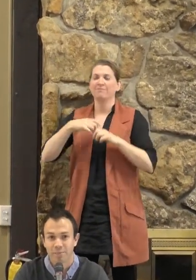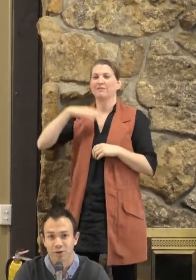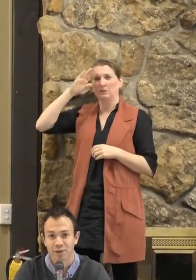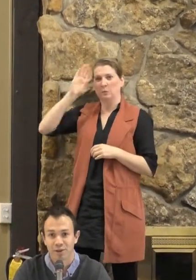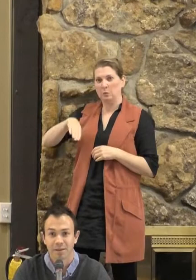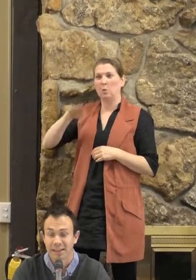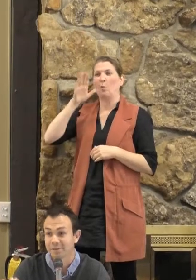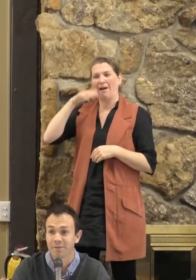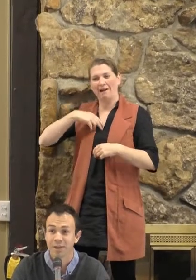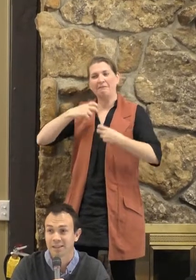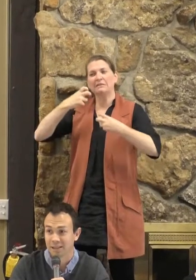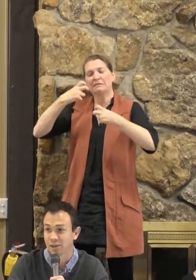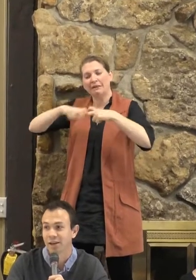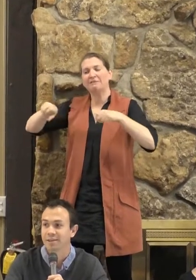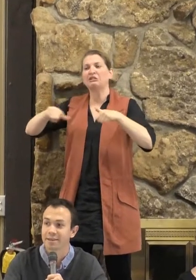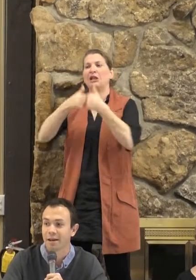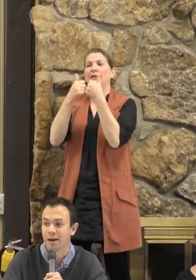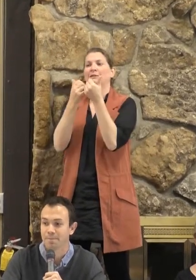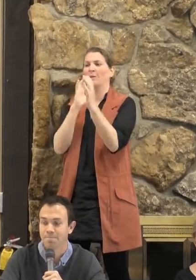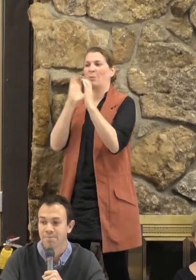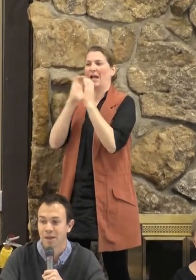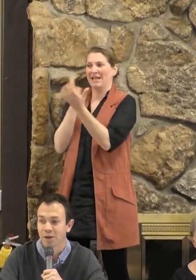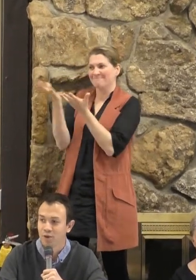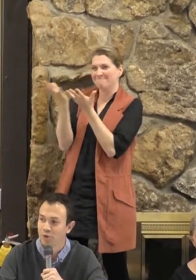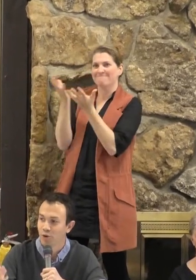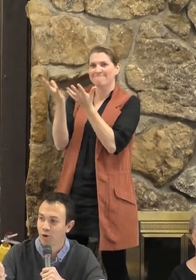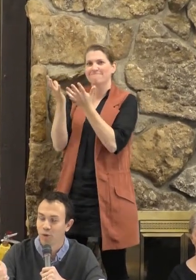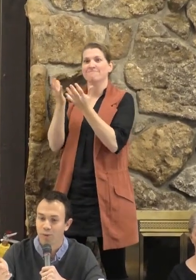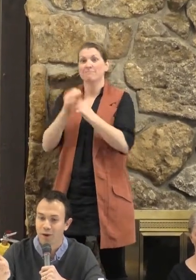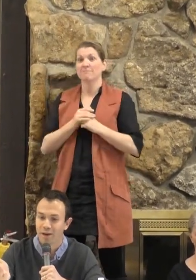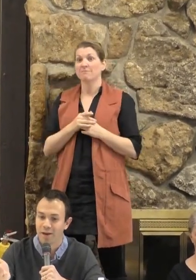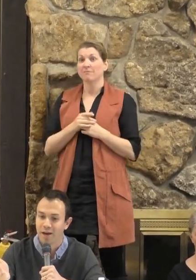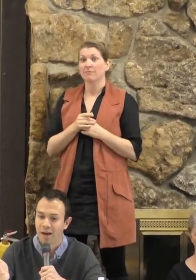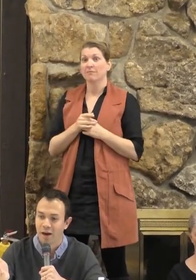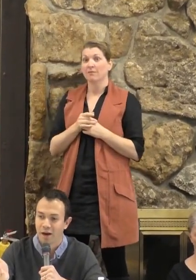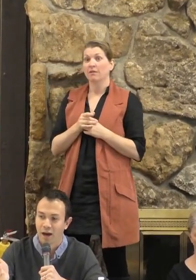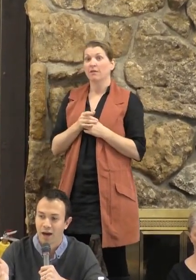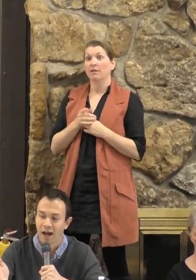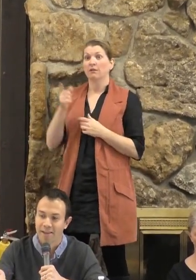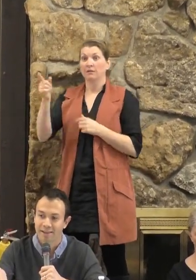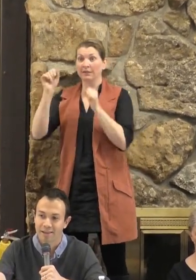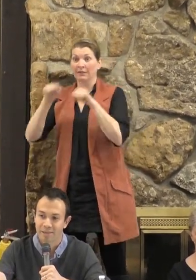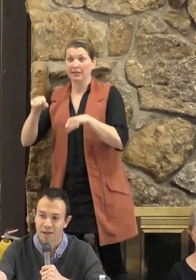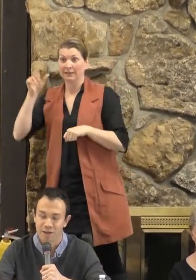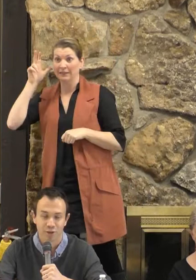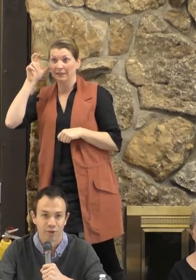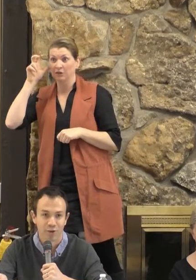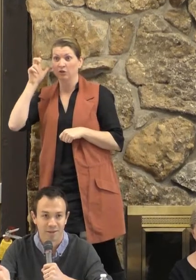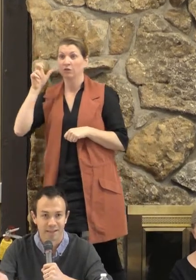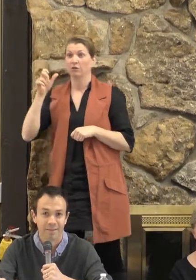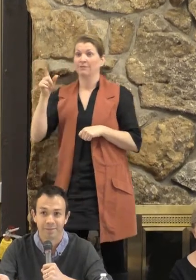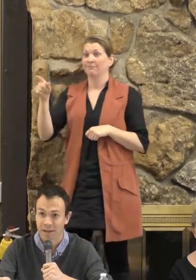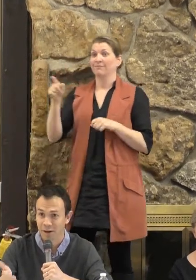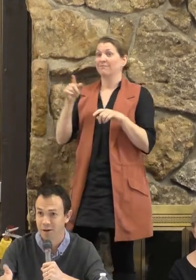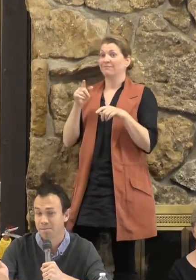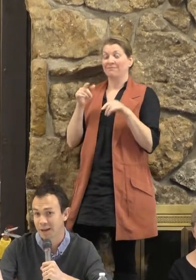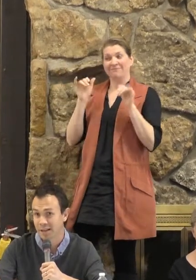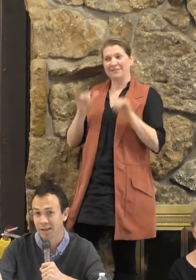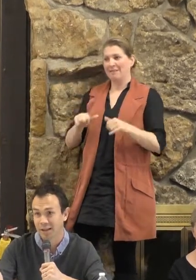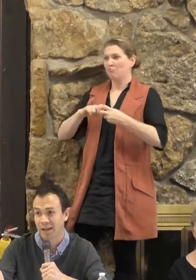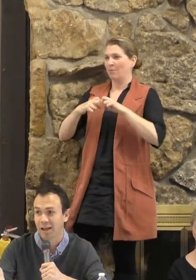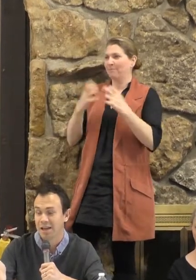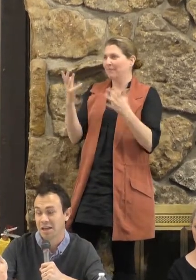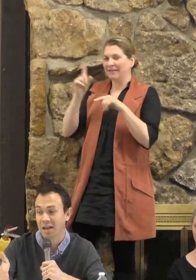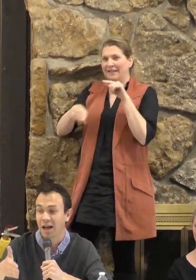communicating with that person, even if they can hear us. So when I see patients who are deaf and they're in